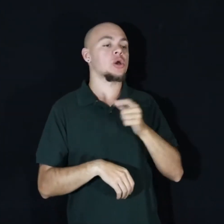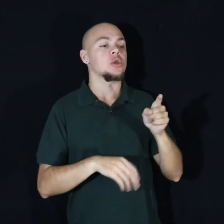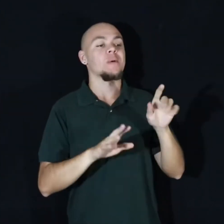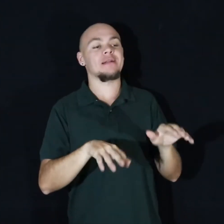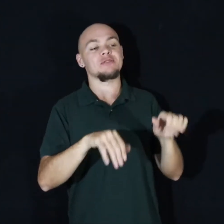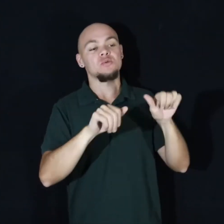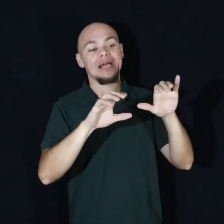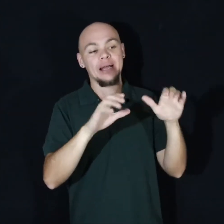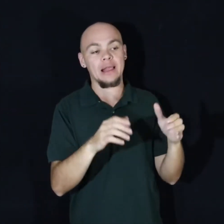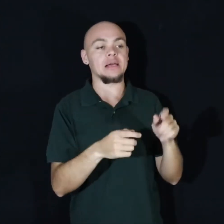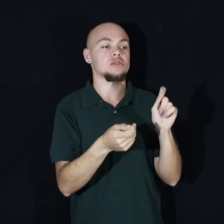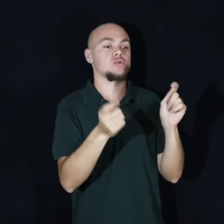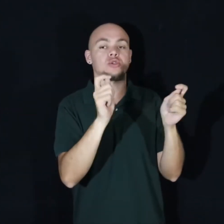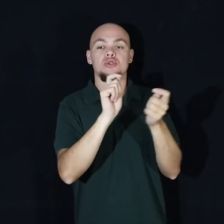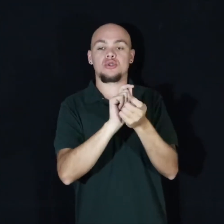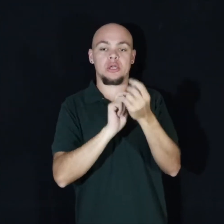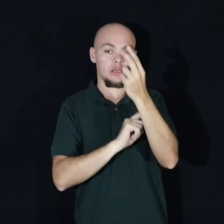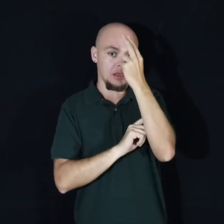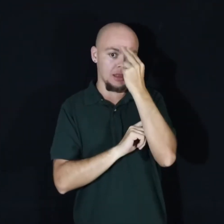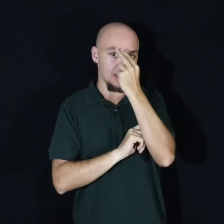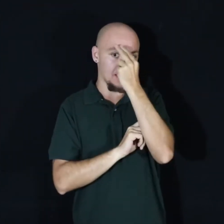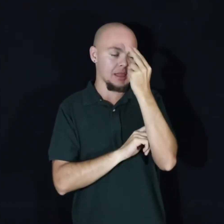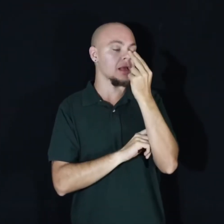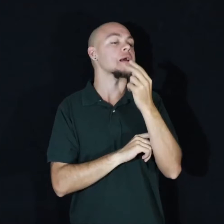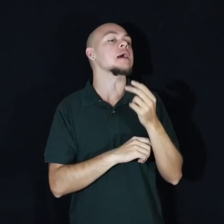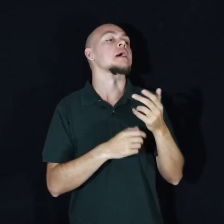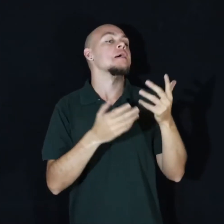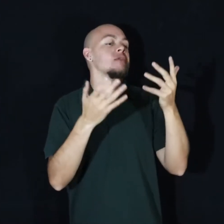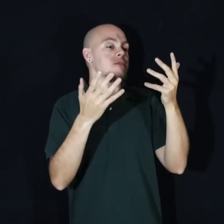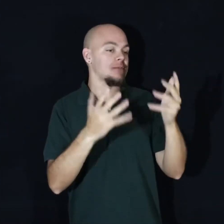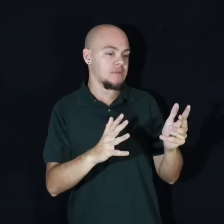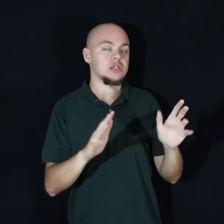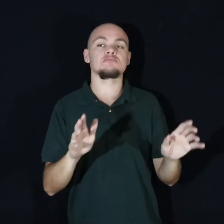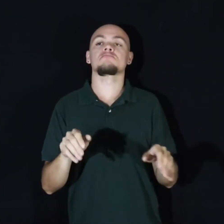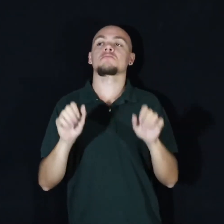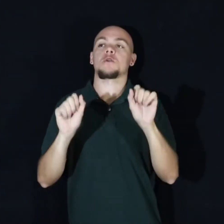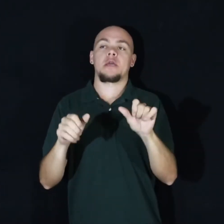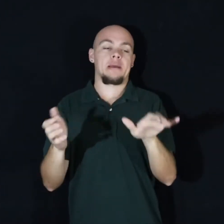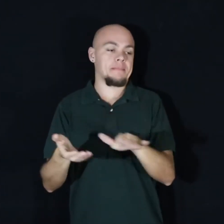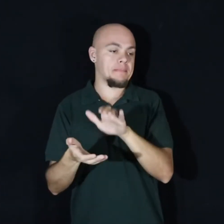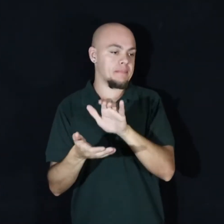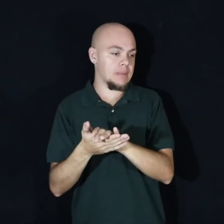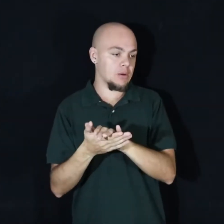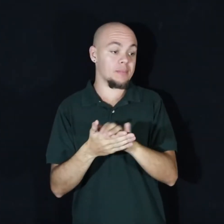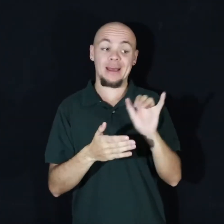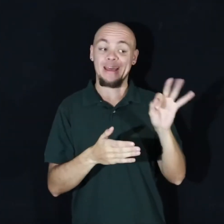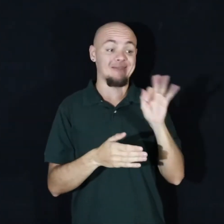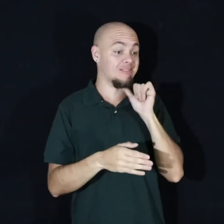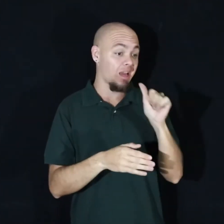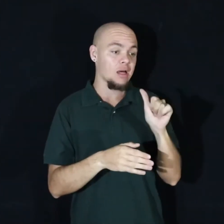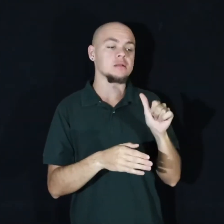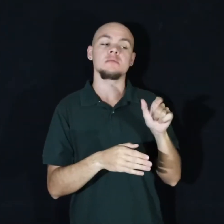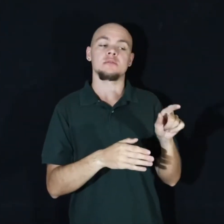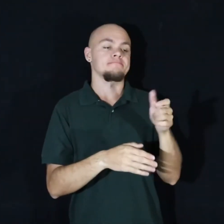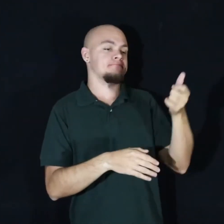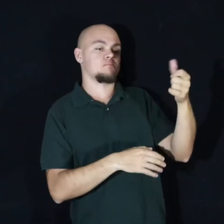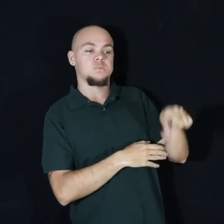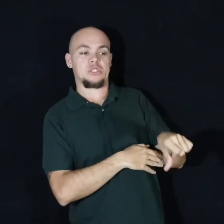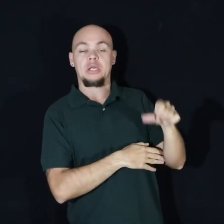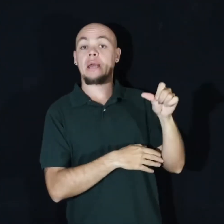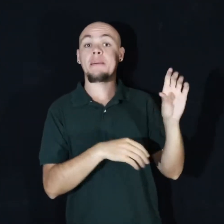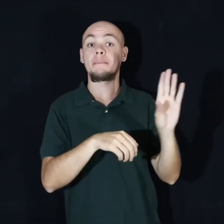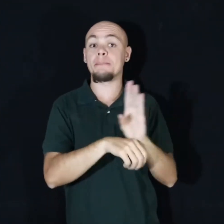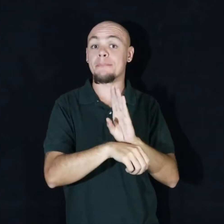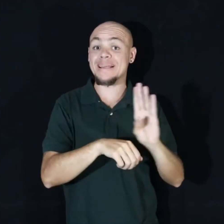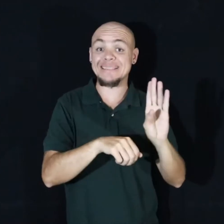sorry, you have to take classes and convert to Catholicism in order to get married in this church. It's the right